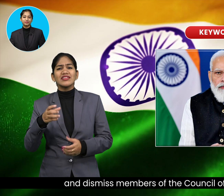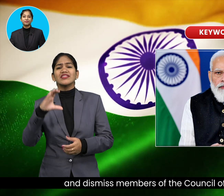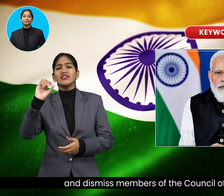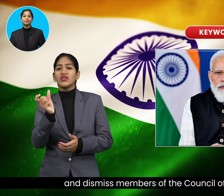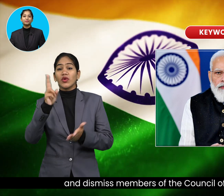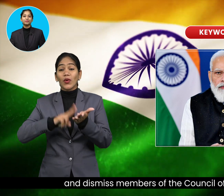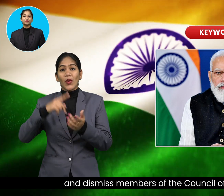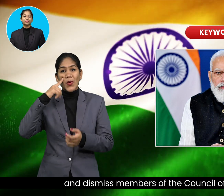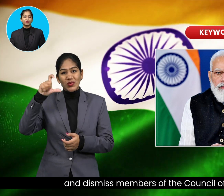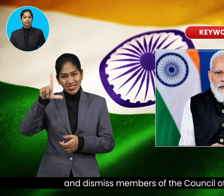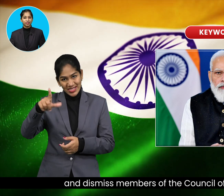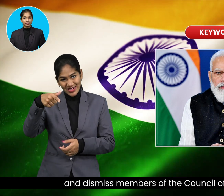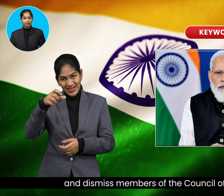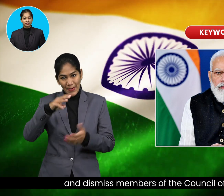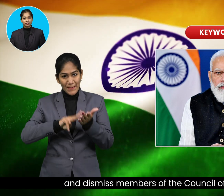Ministers.